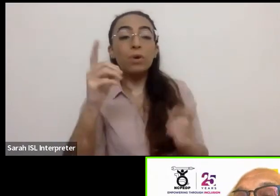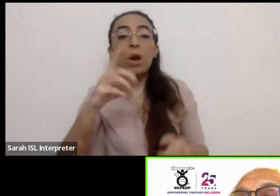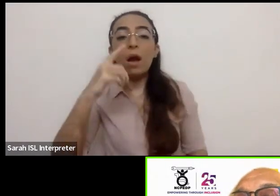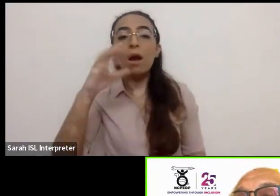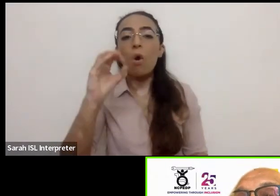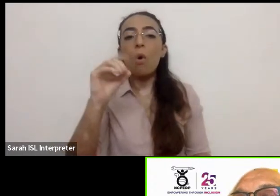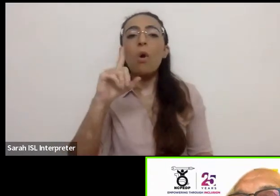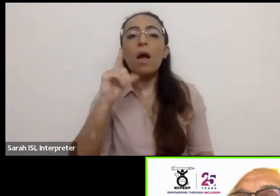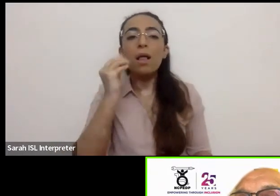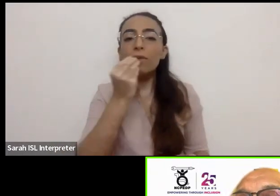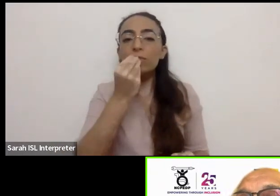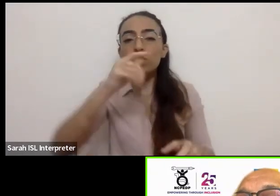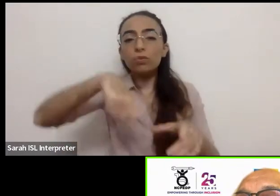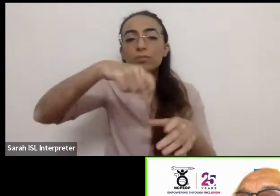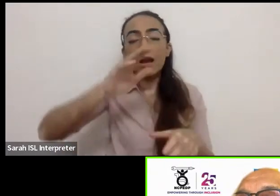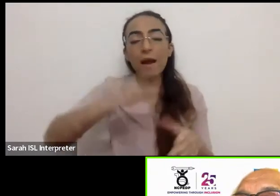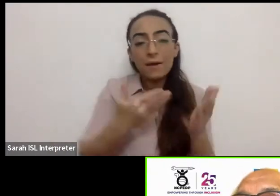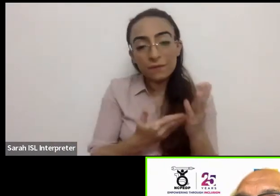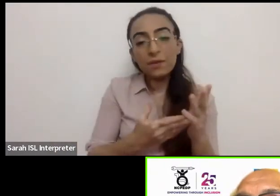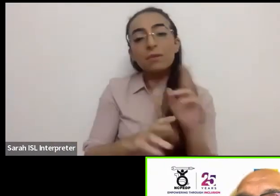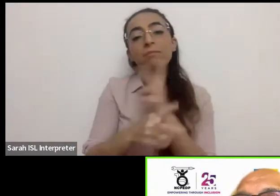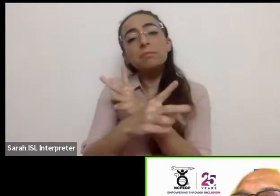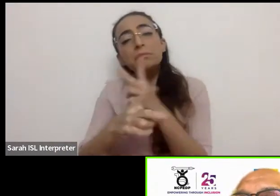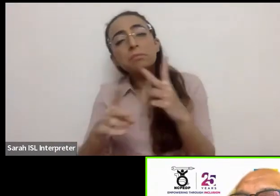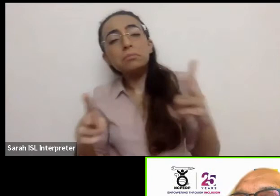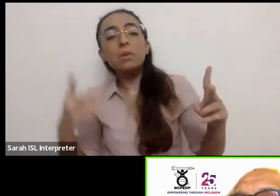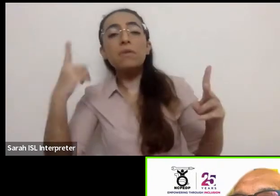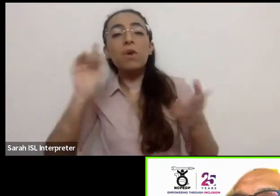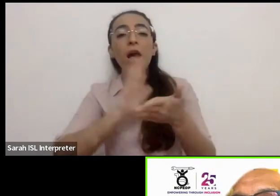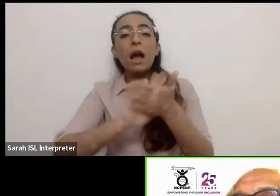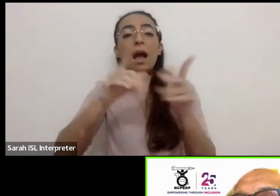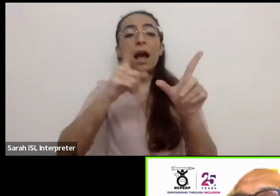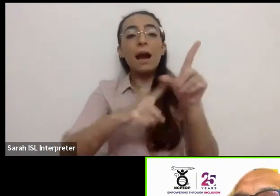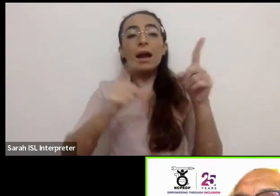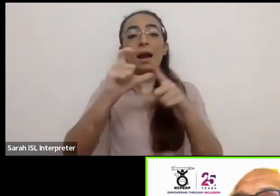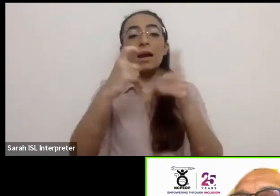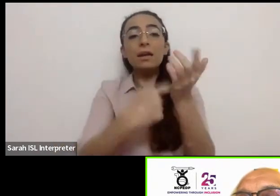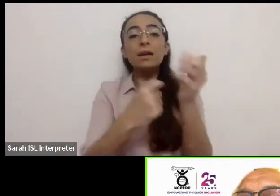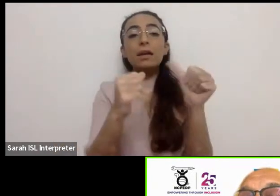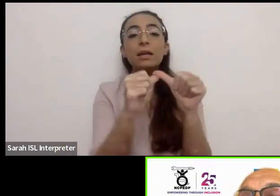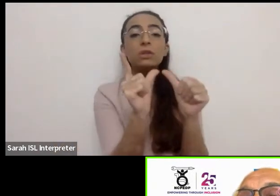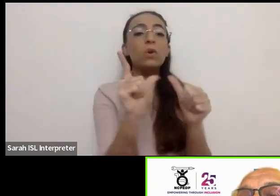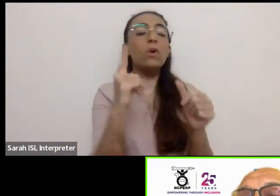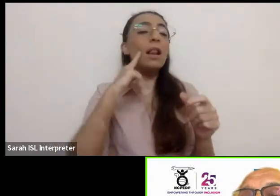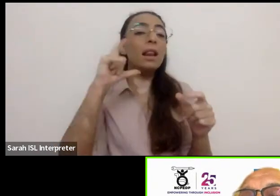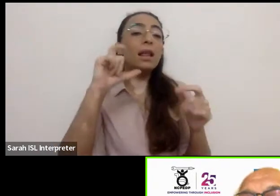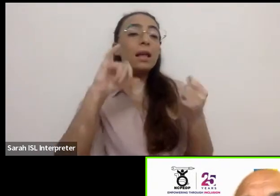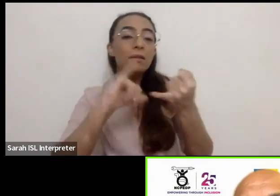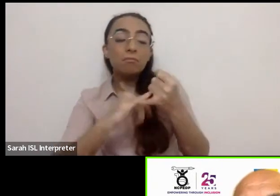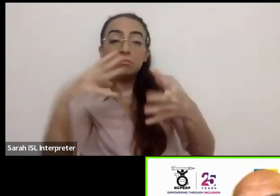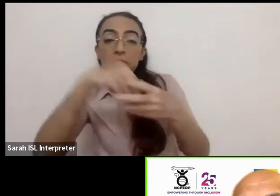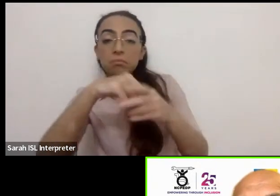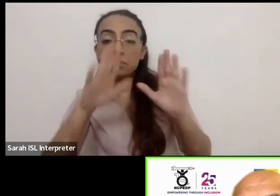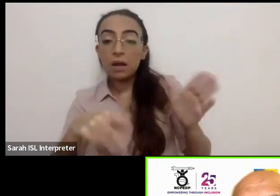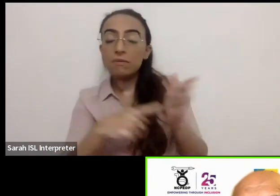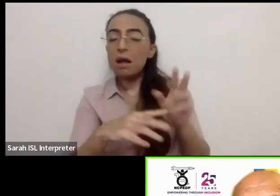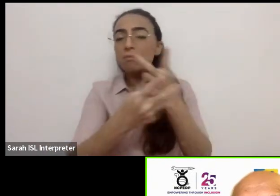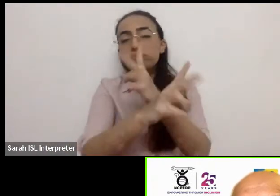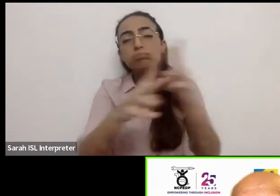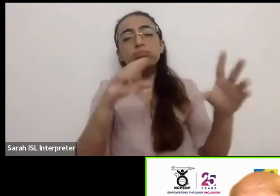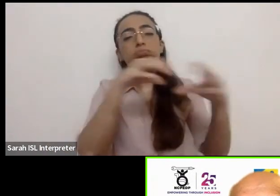to support that area, hydraulics and many other areas. So